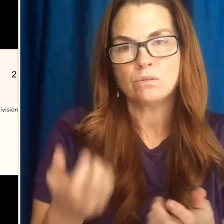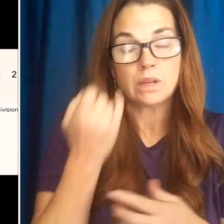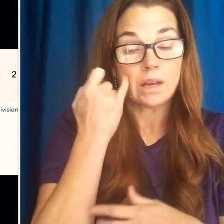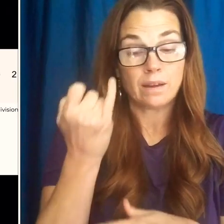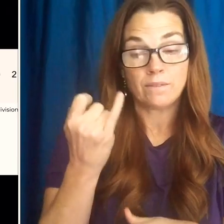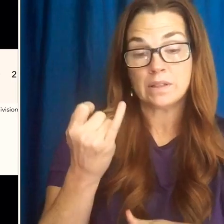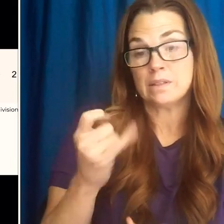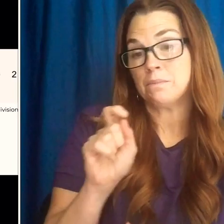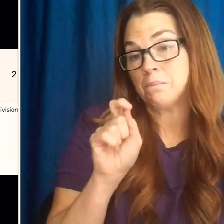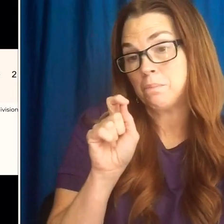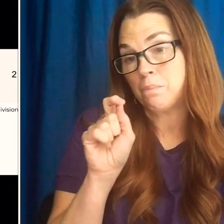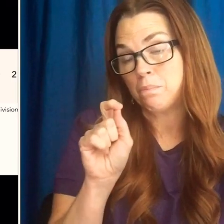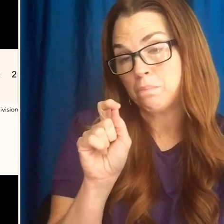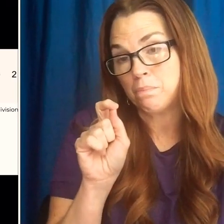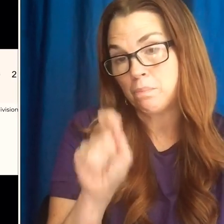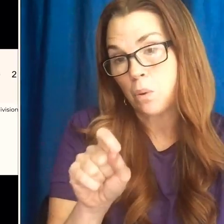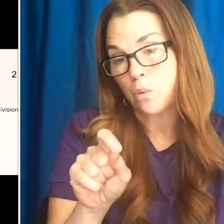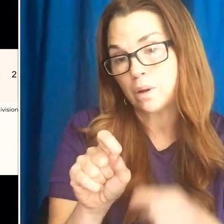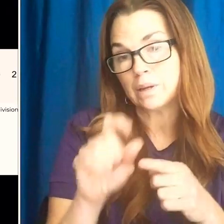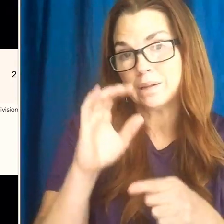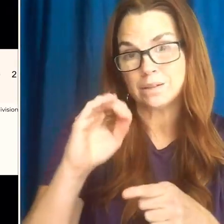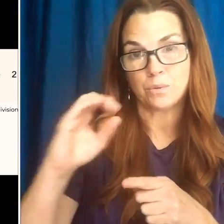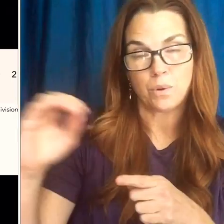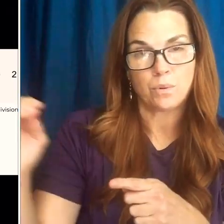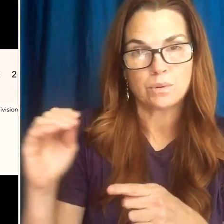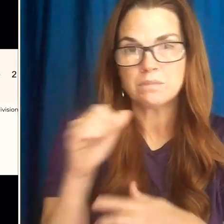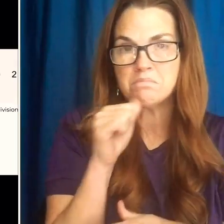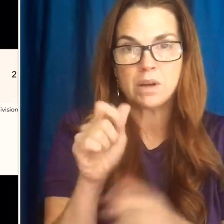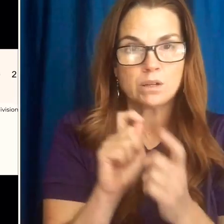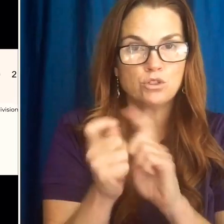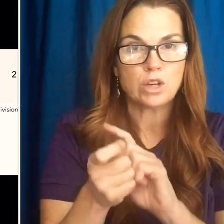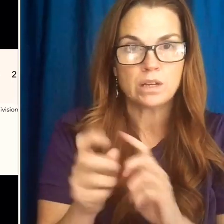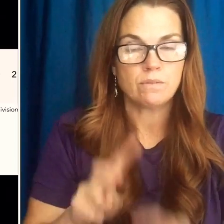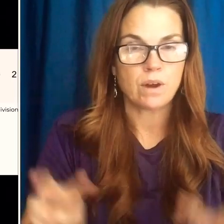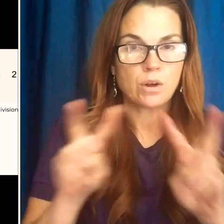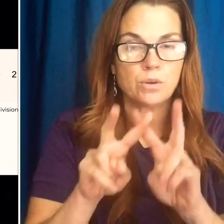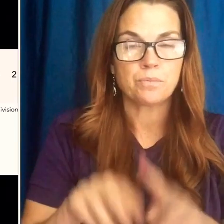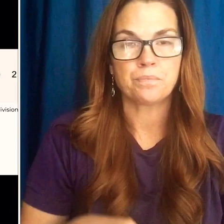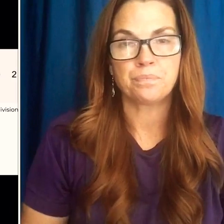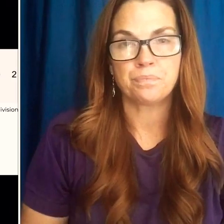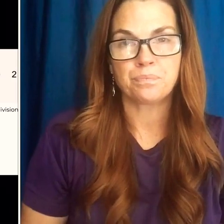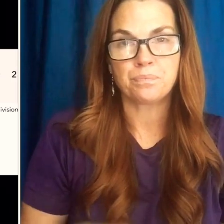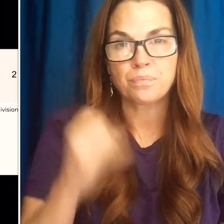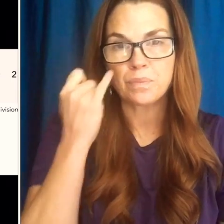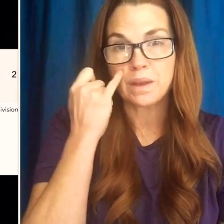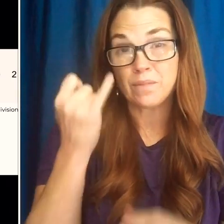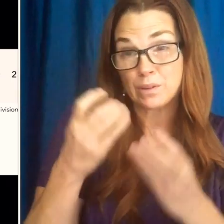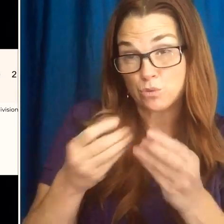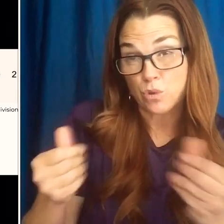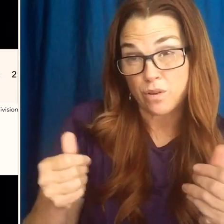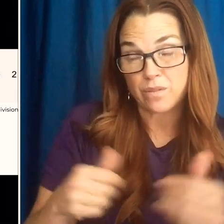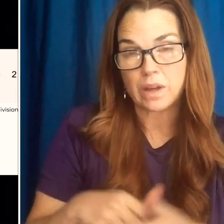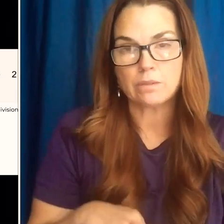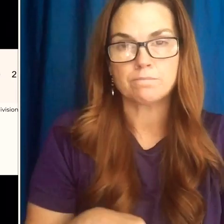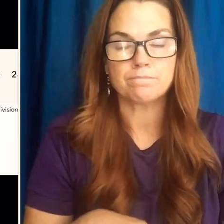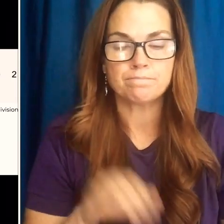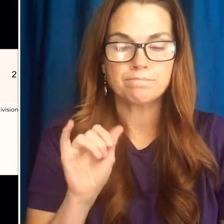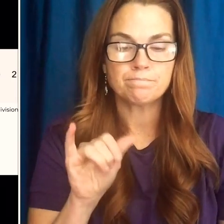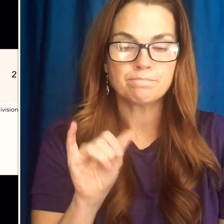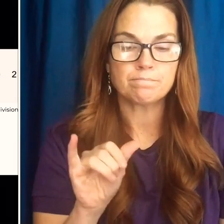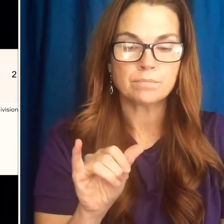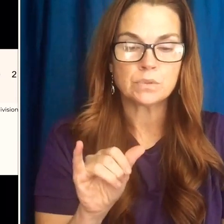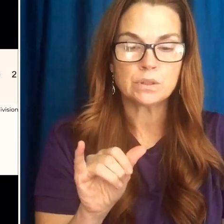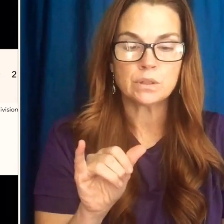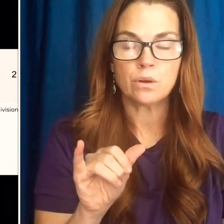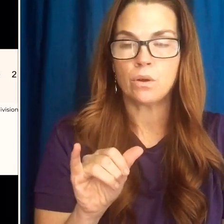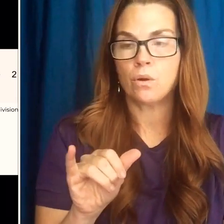it. And then if I solve that division problem, 4 will not go into 1. 0 times 4 would be 0,